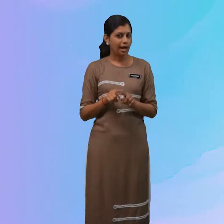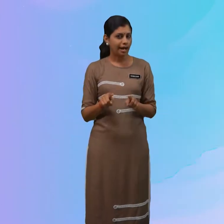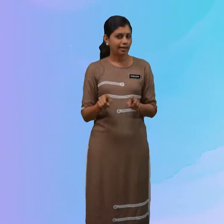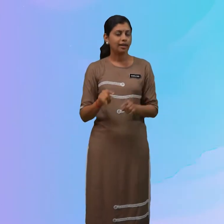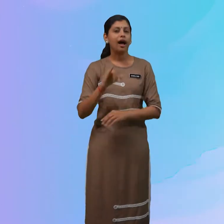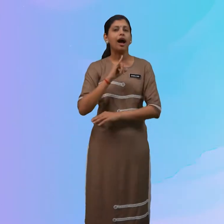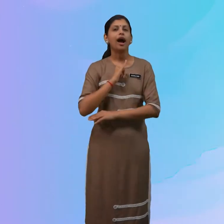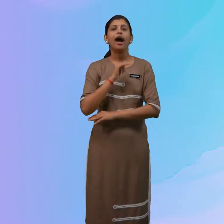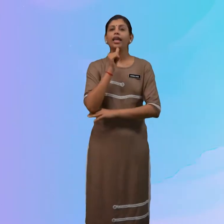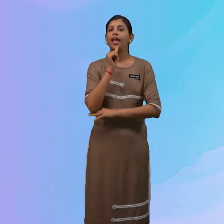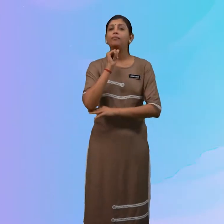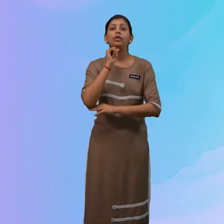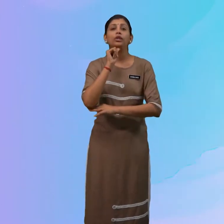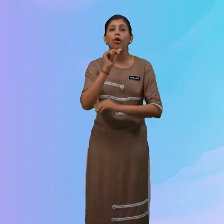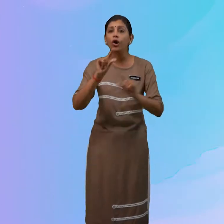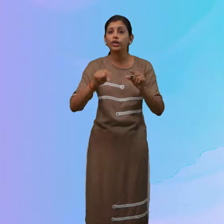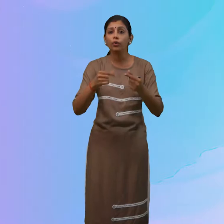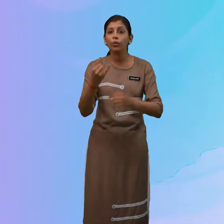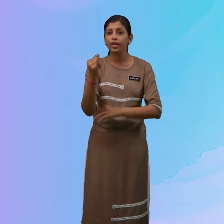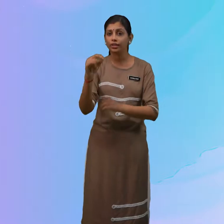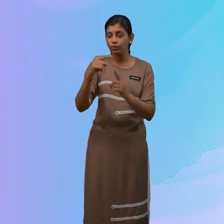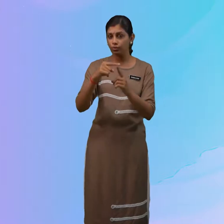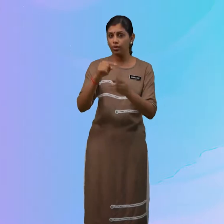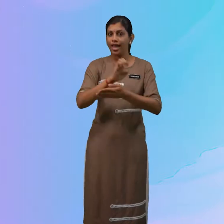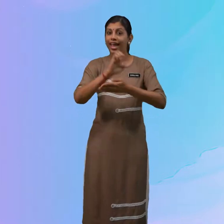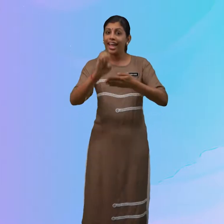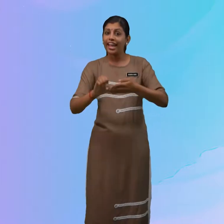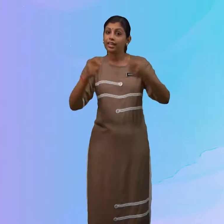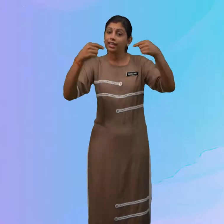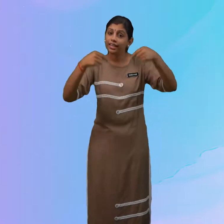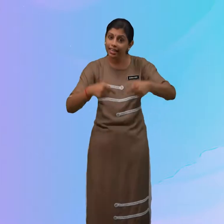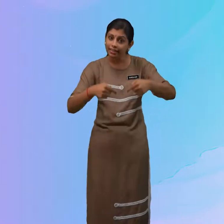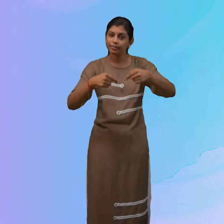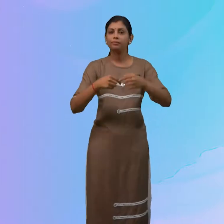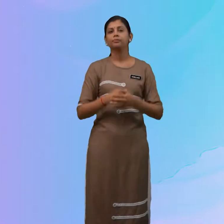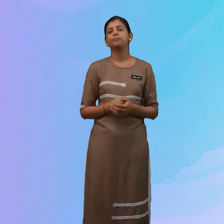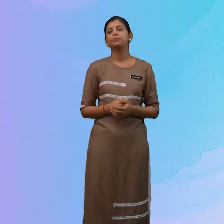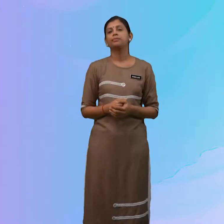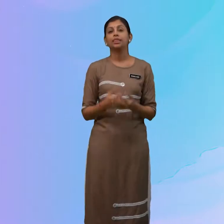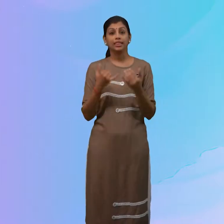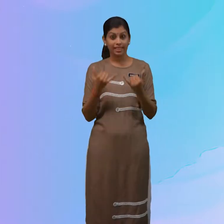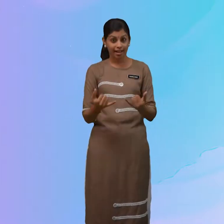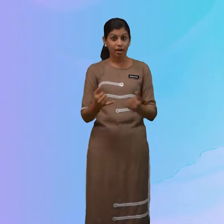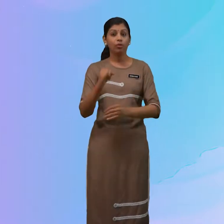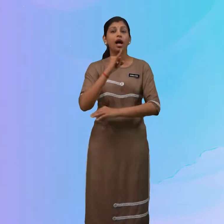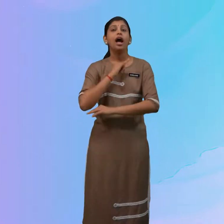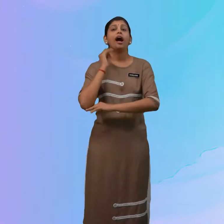But I am not going to end here. Now, I